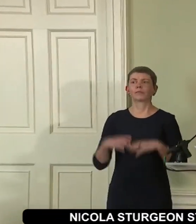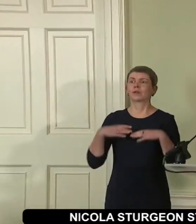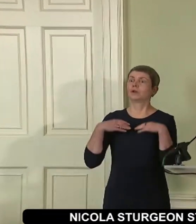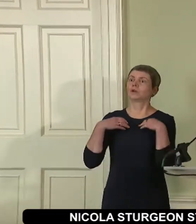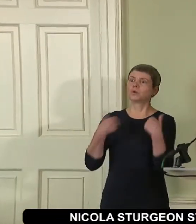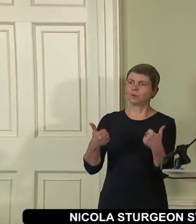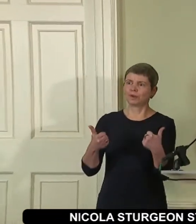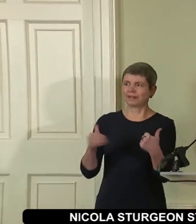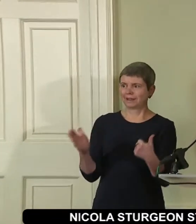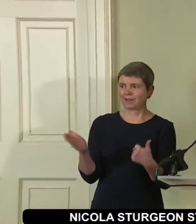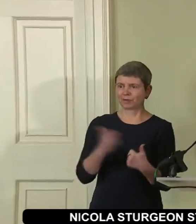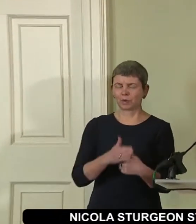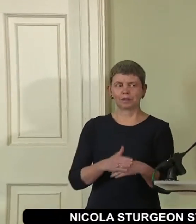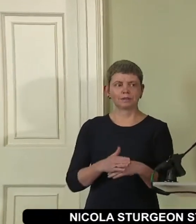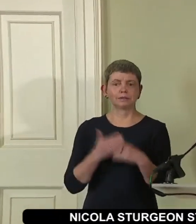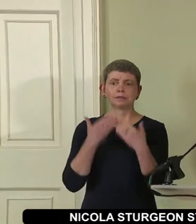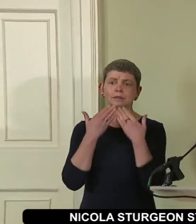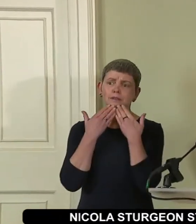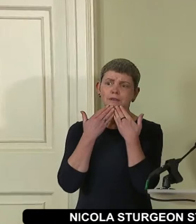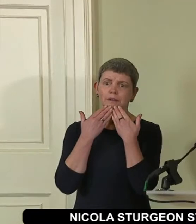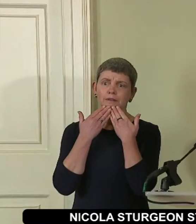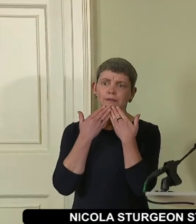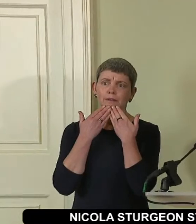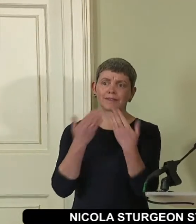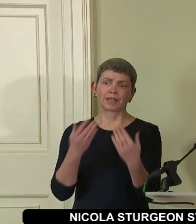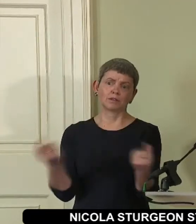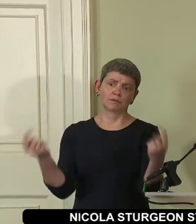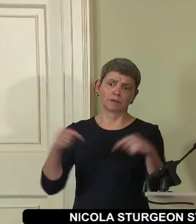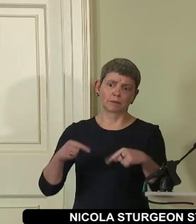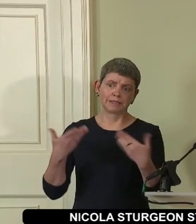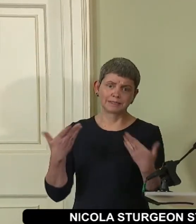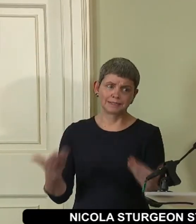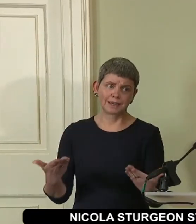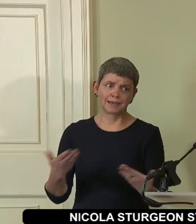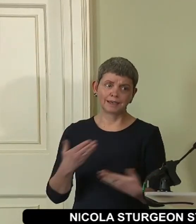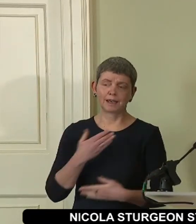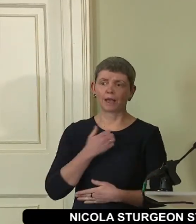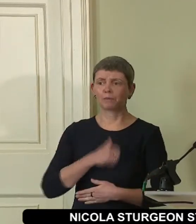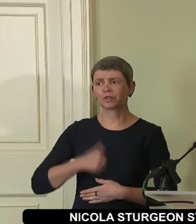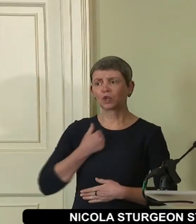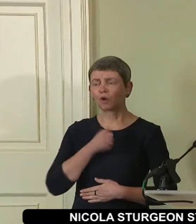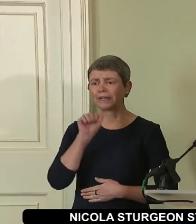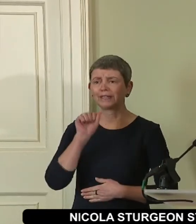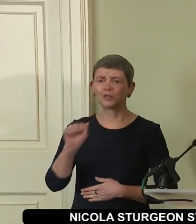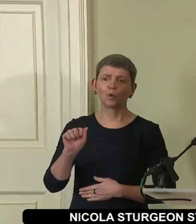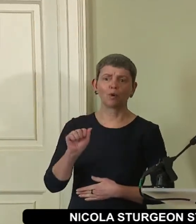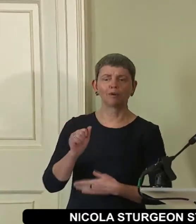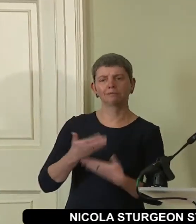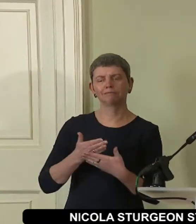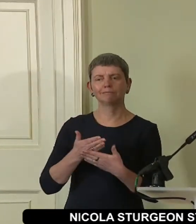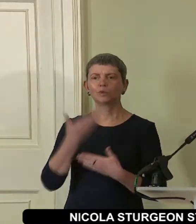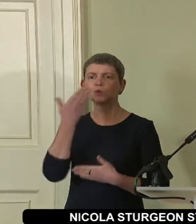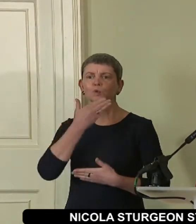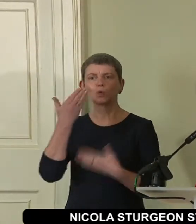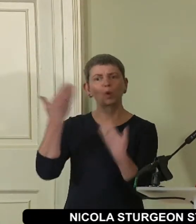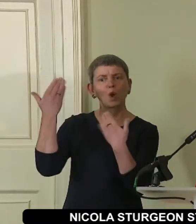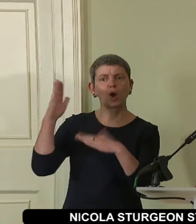Good morning, everyone. Thank you for coming along. I'm sorry to break into your half-term